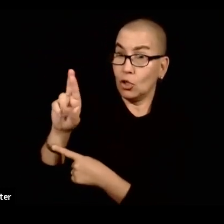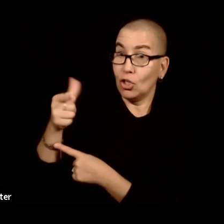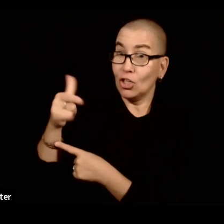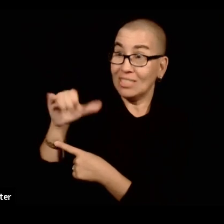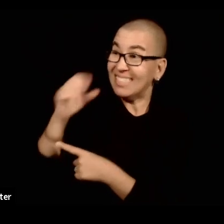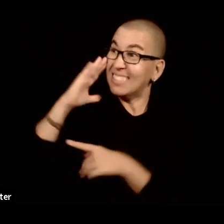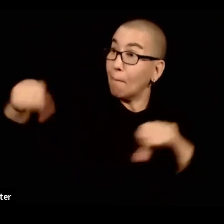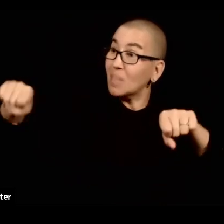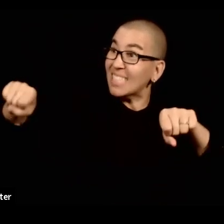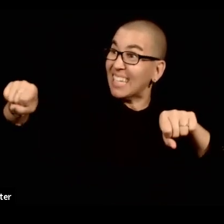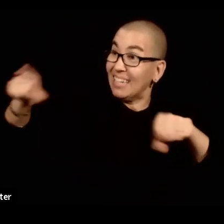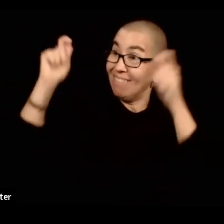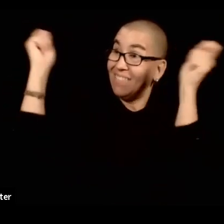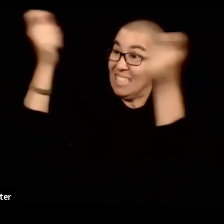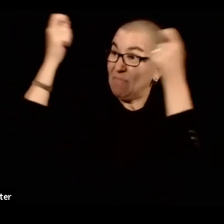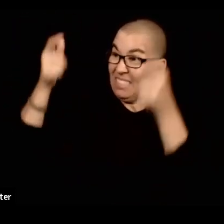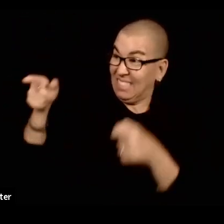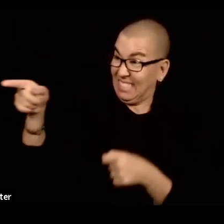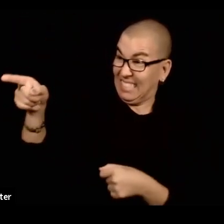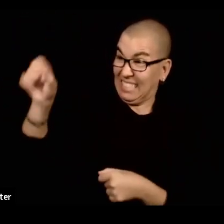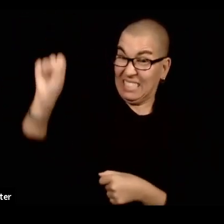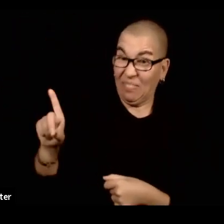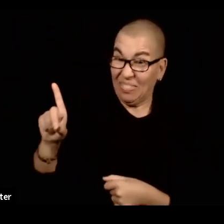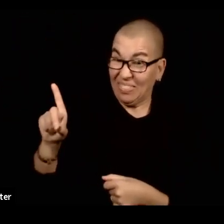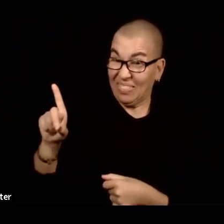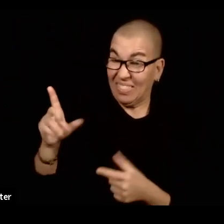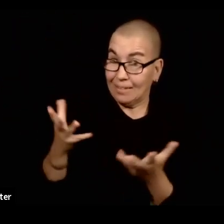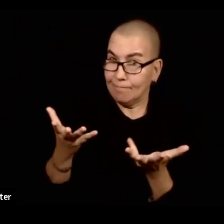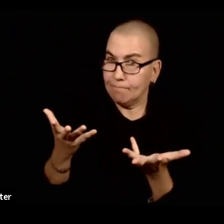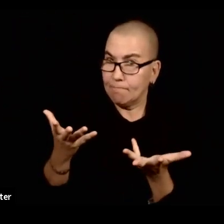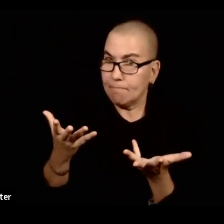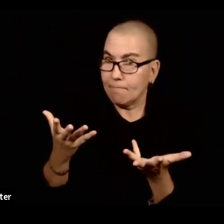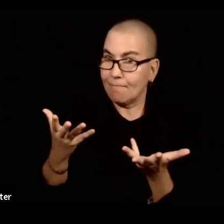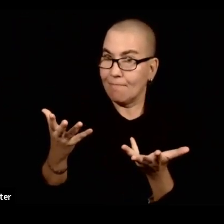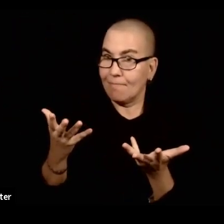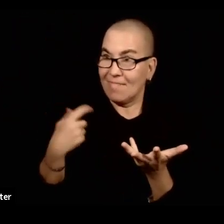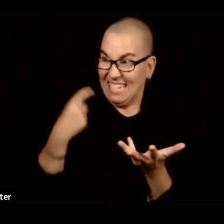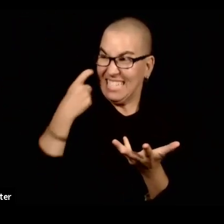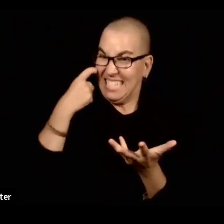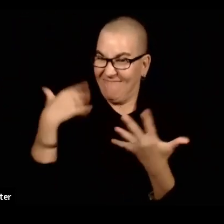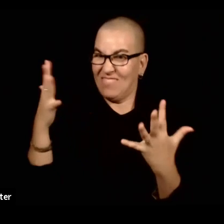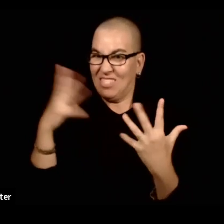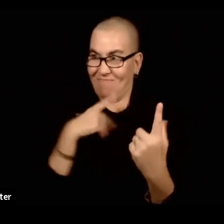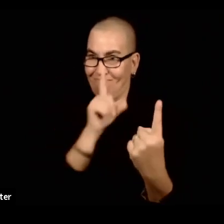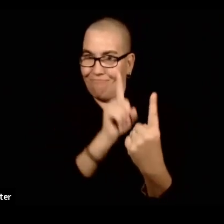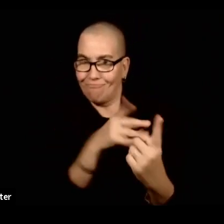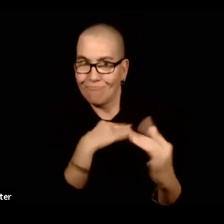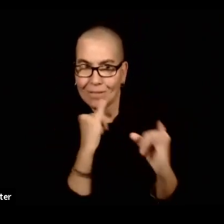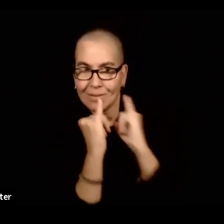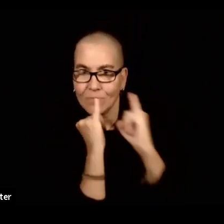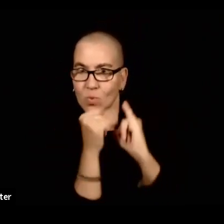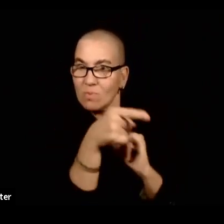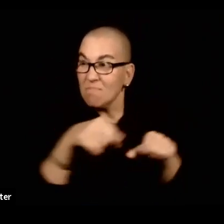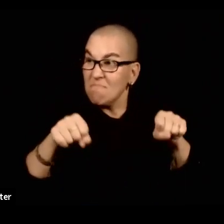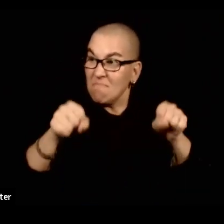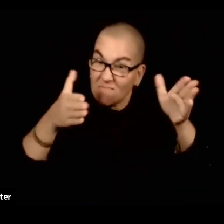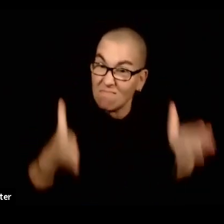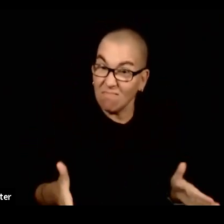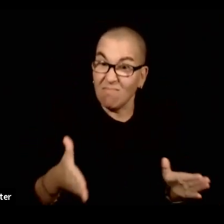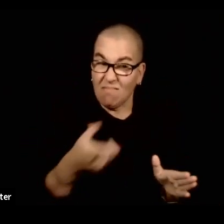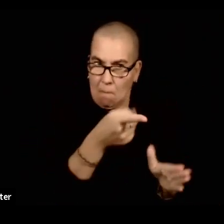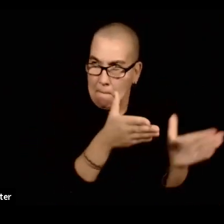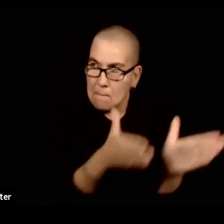a biker who is already planning his route and will be attending. He says that several in his motorcycle group